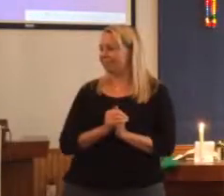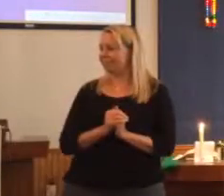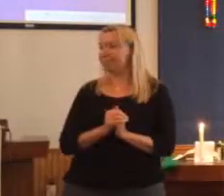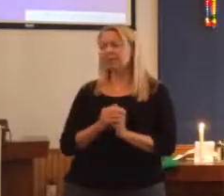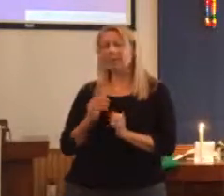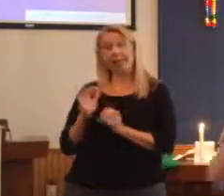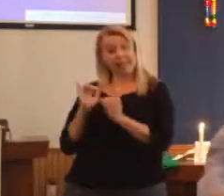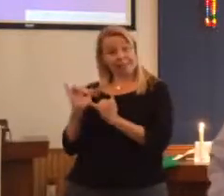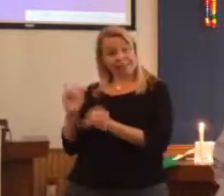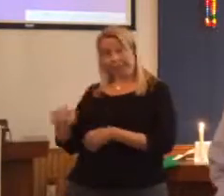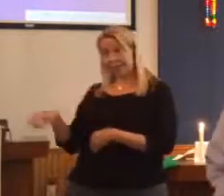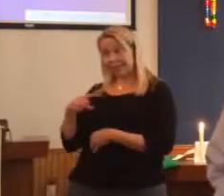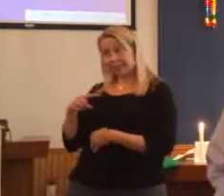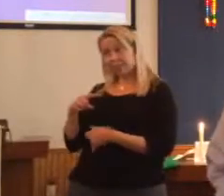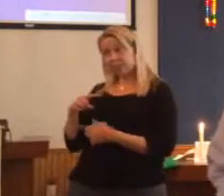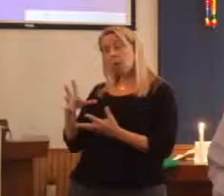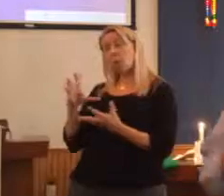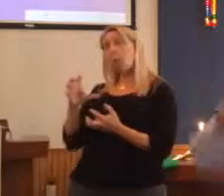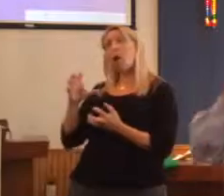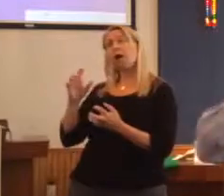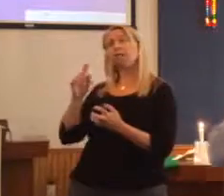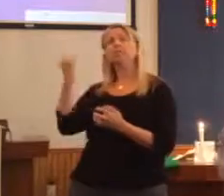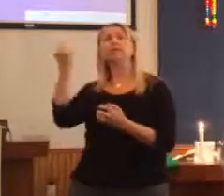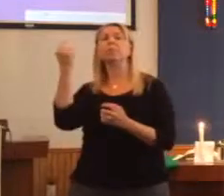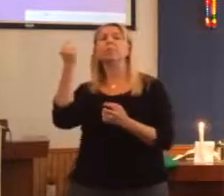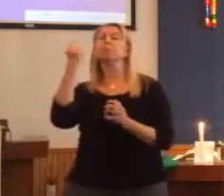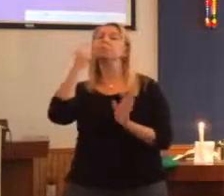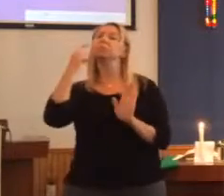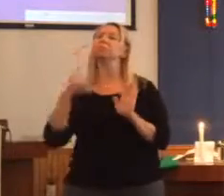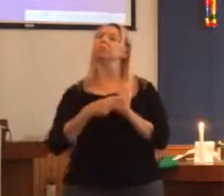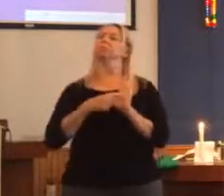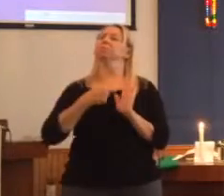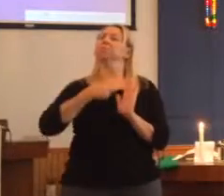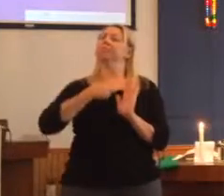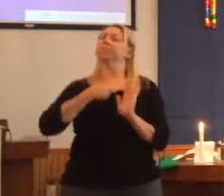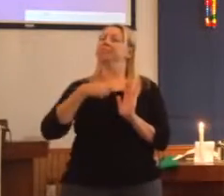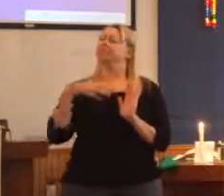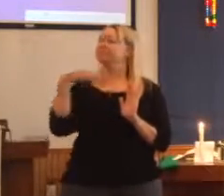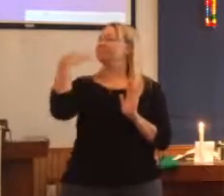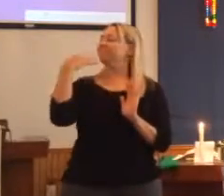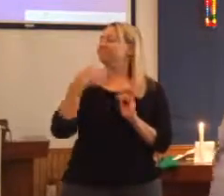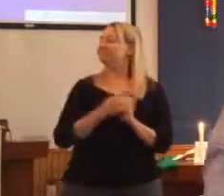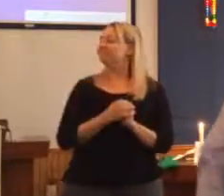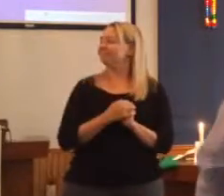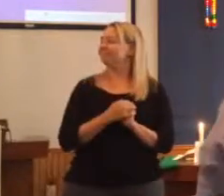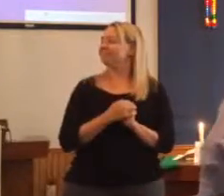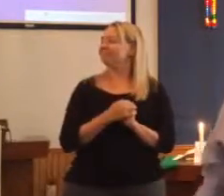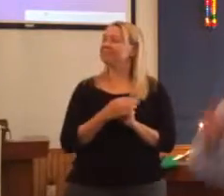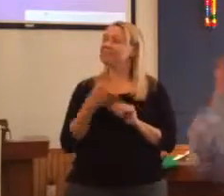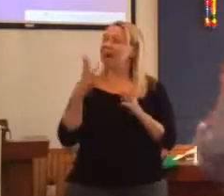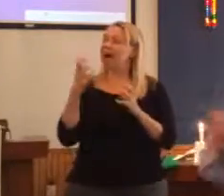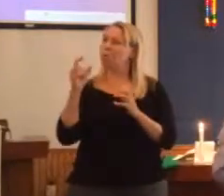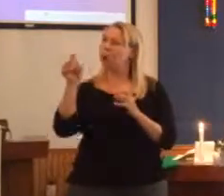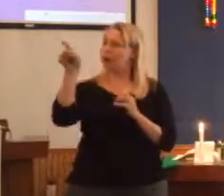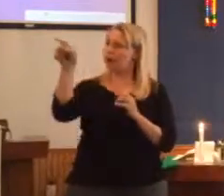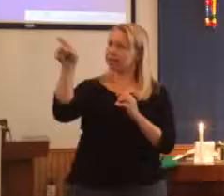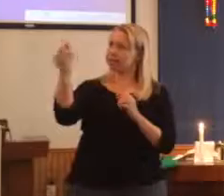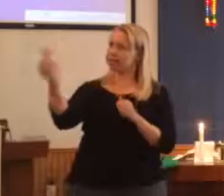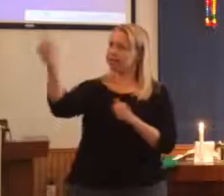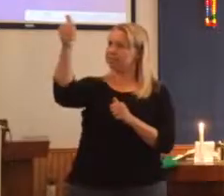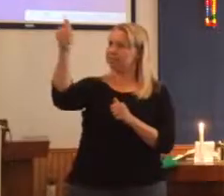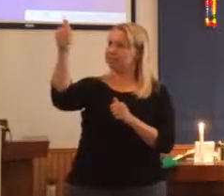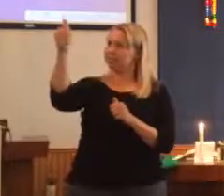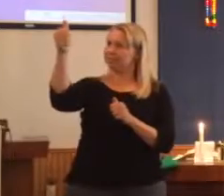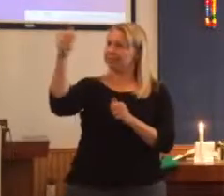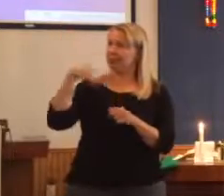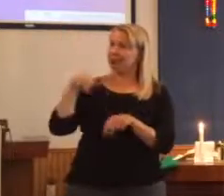to be recognized. We want to be the ones favored by those